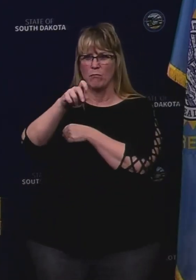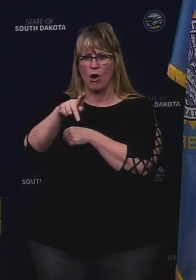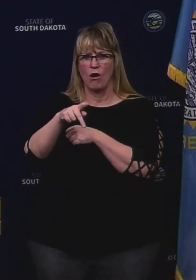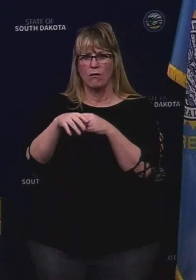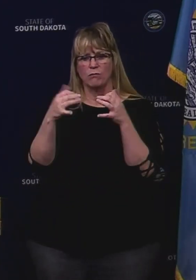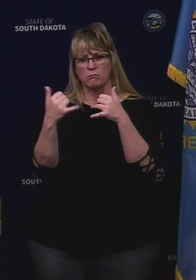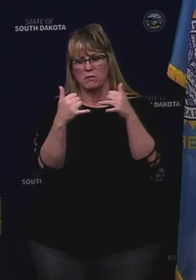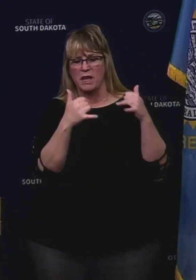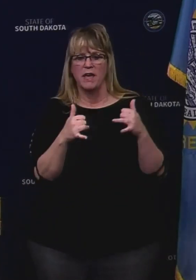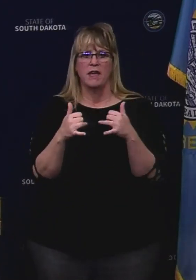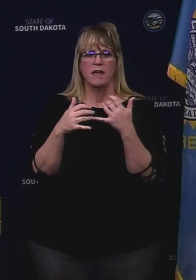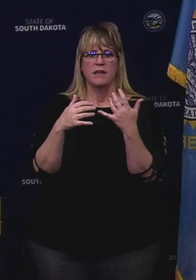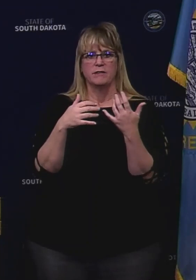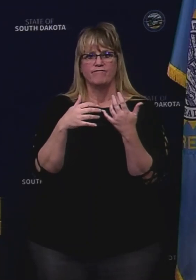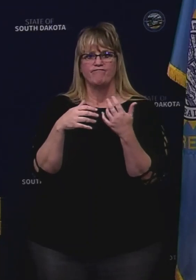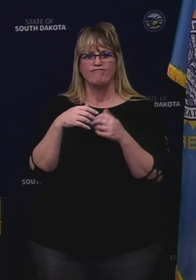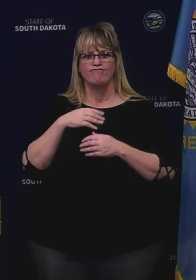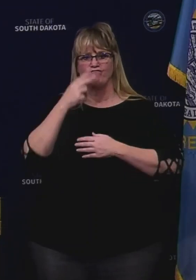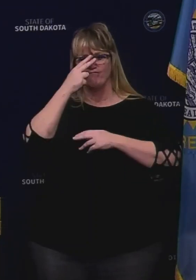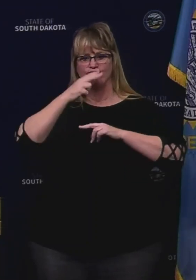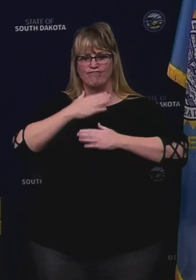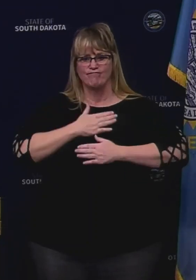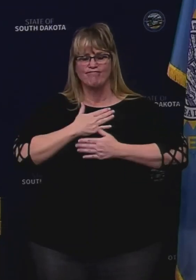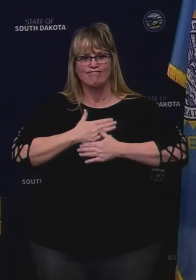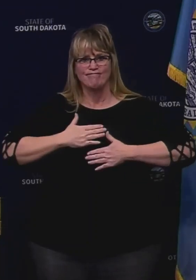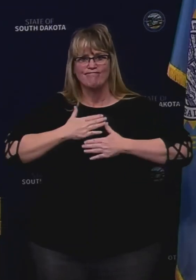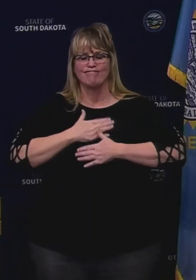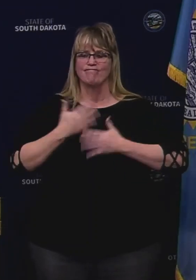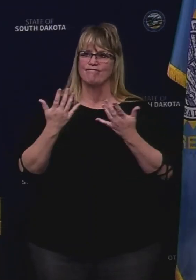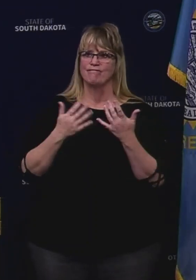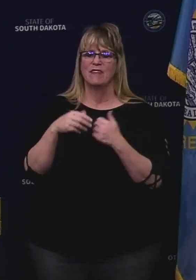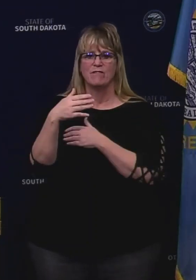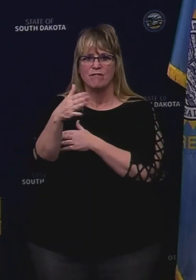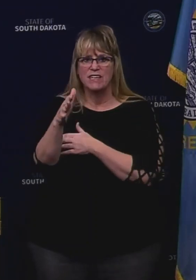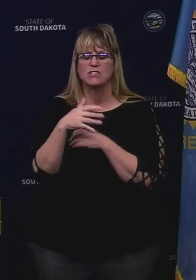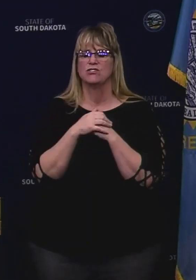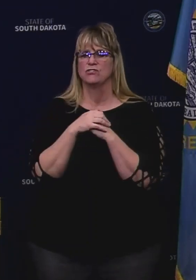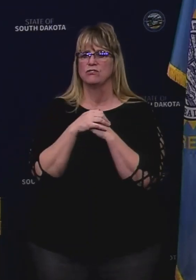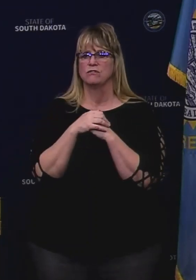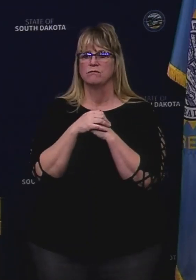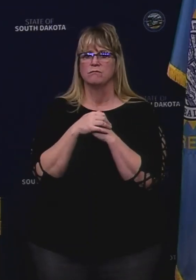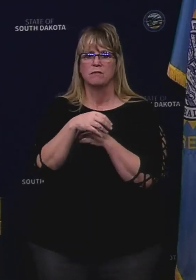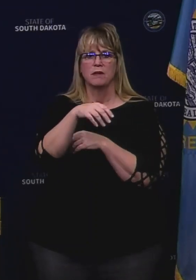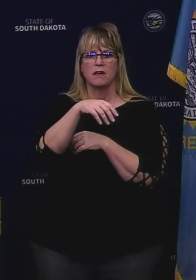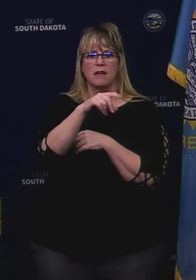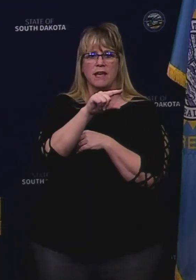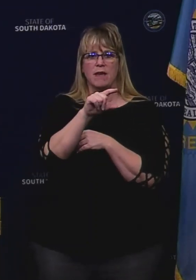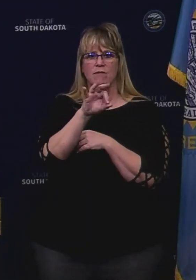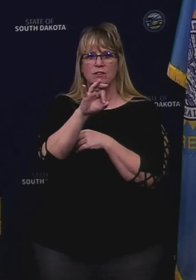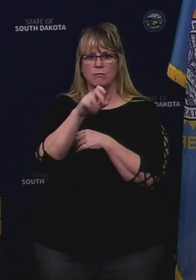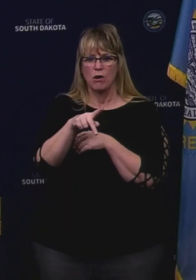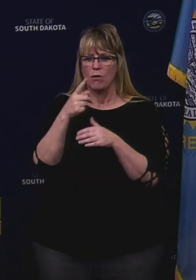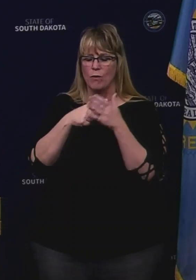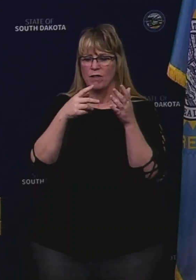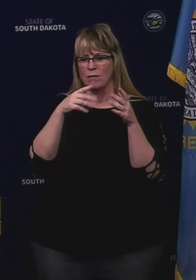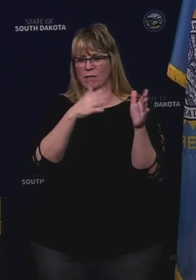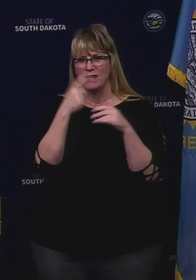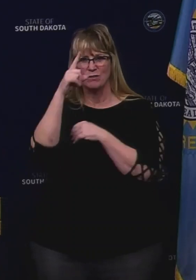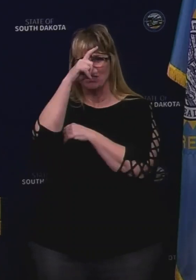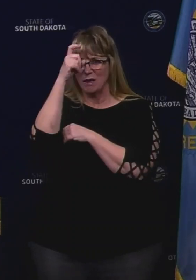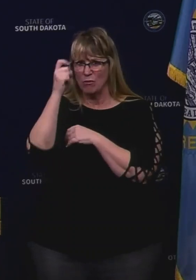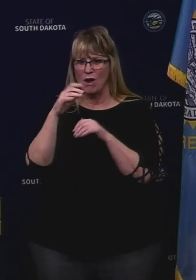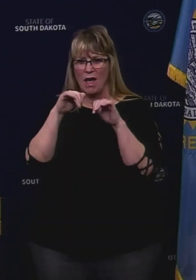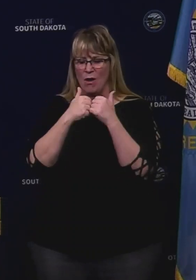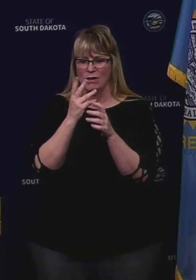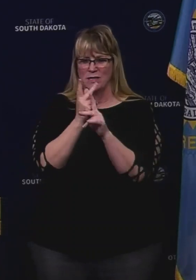some guidance on game fish and parks, comfort stations, fish cleaning stations, what our plan was for the summer. Some of them were wondering how